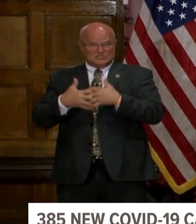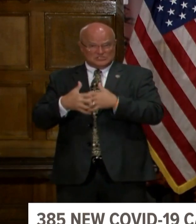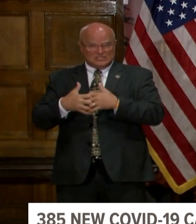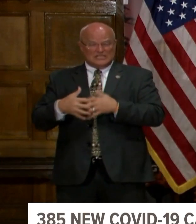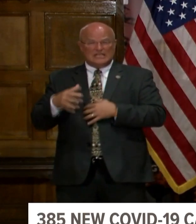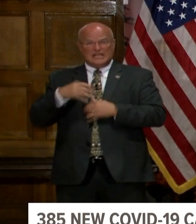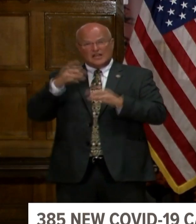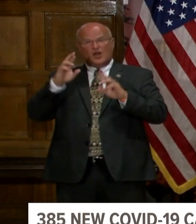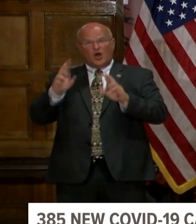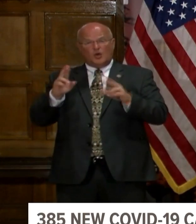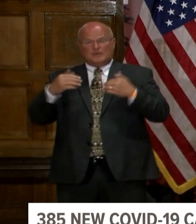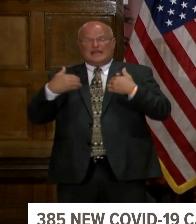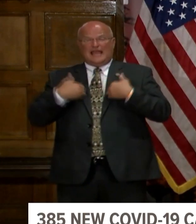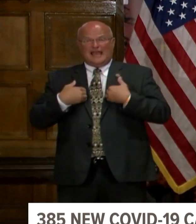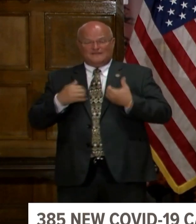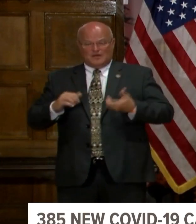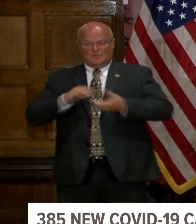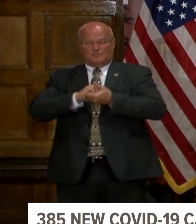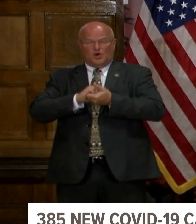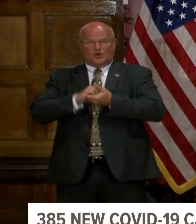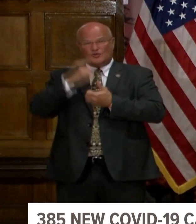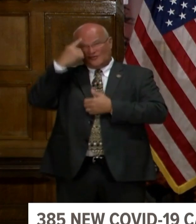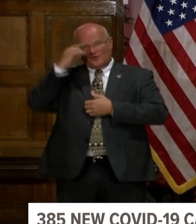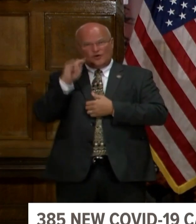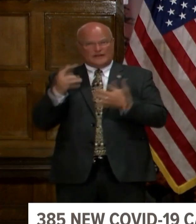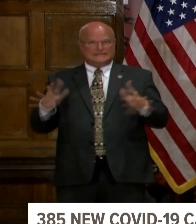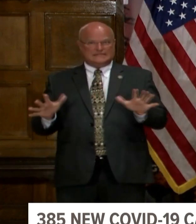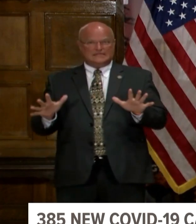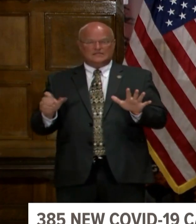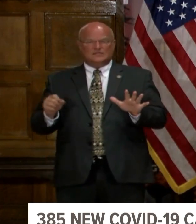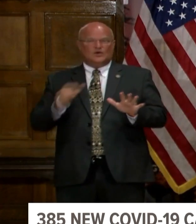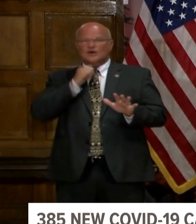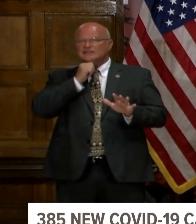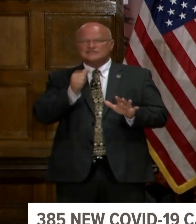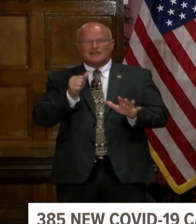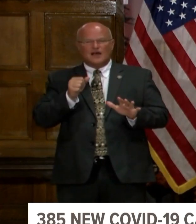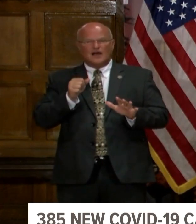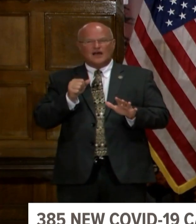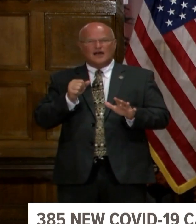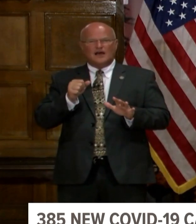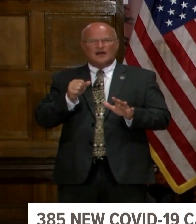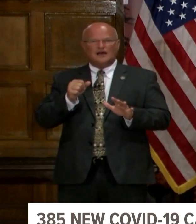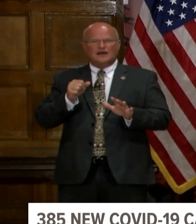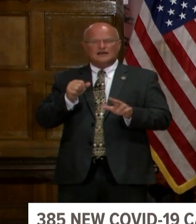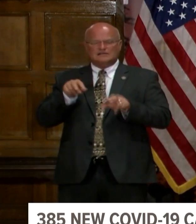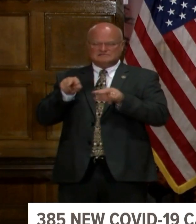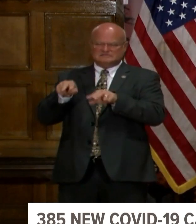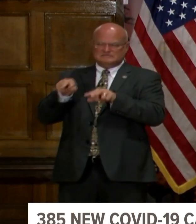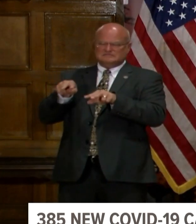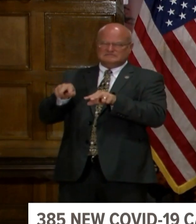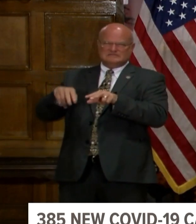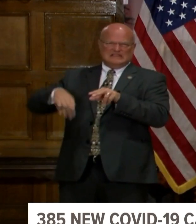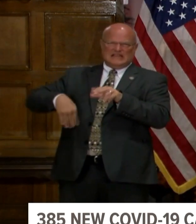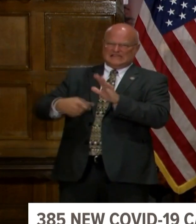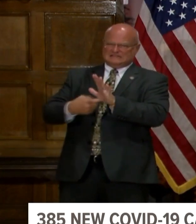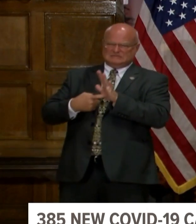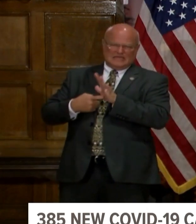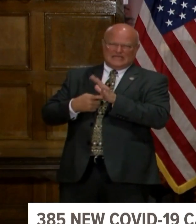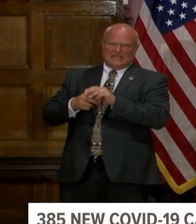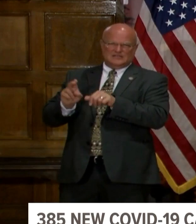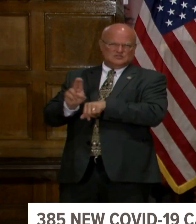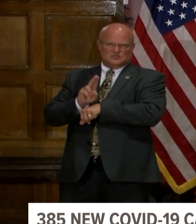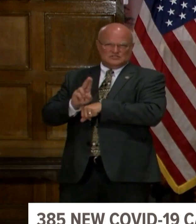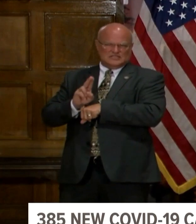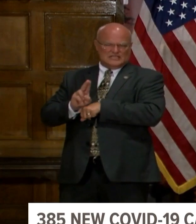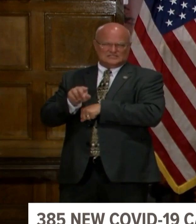and hoping to have a partner for it. And so it's not a reflection of lack of demand and